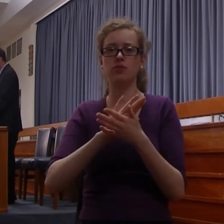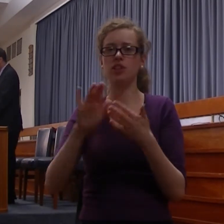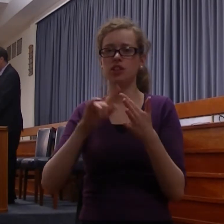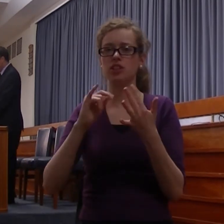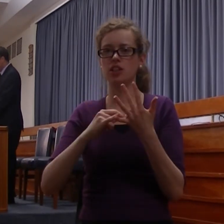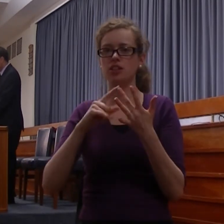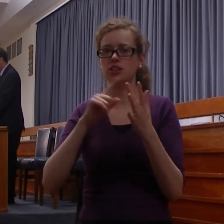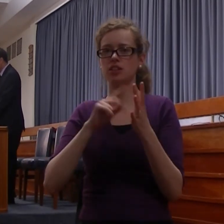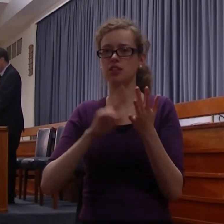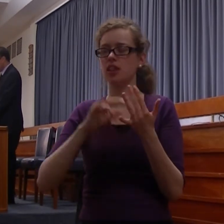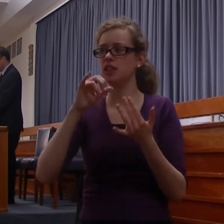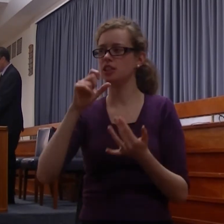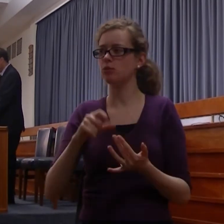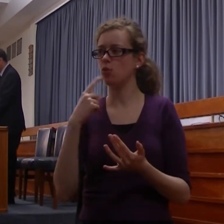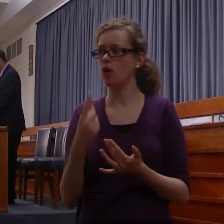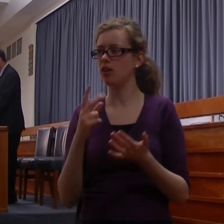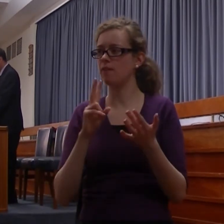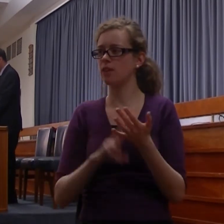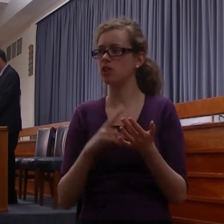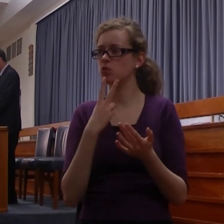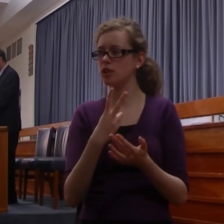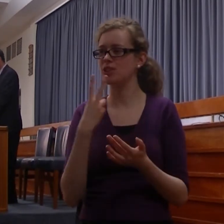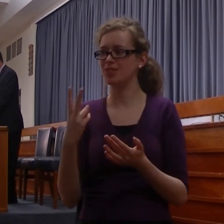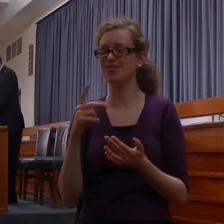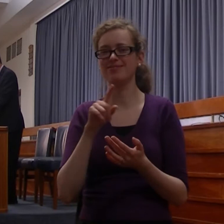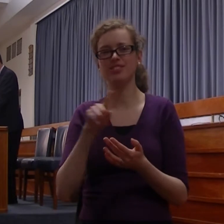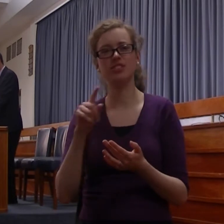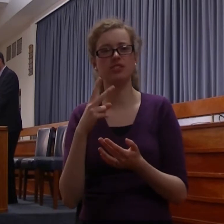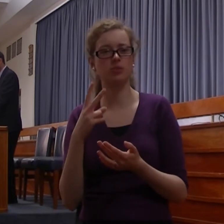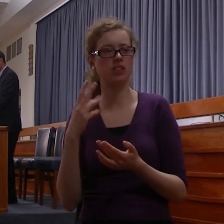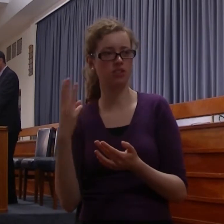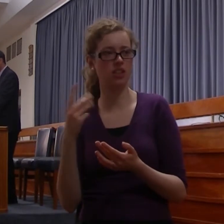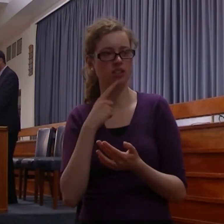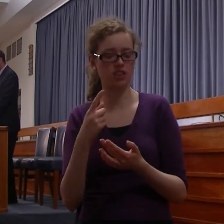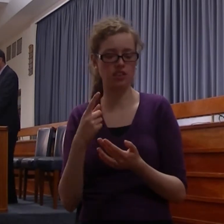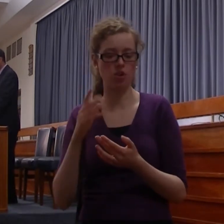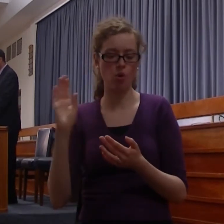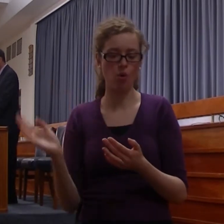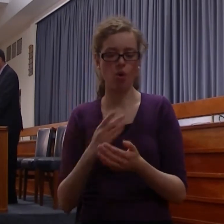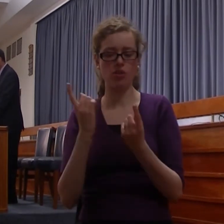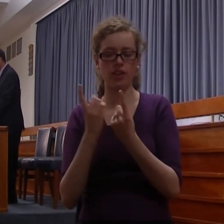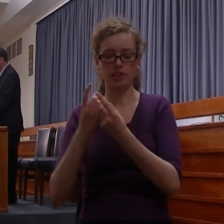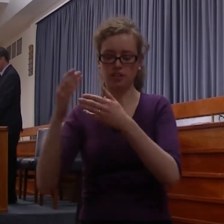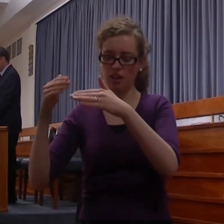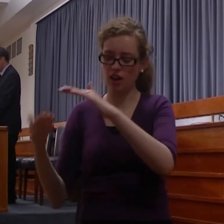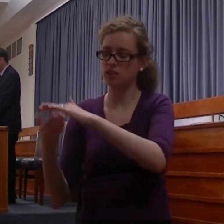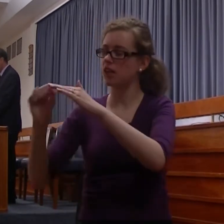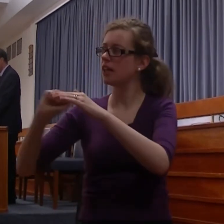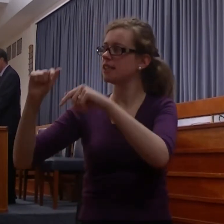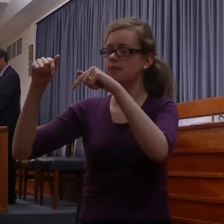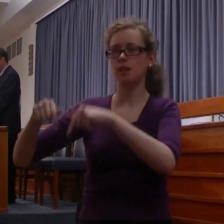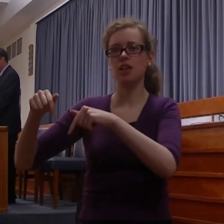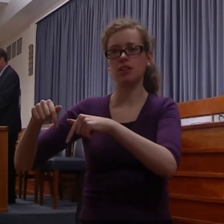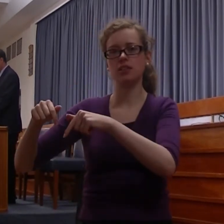churches. And in Ephesians chapter 1, verse 22-23, it is said that God has put all things under his